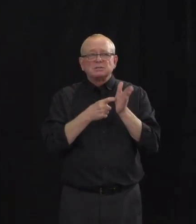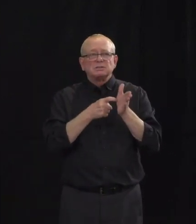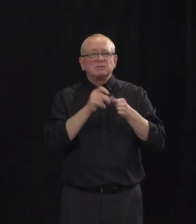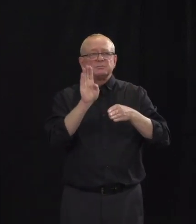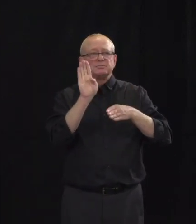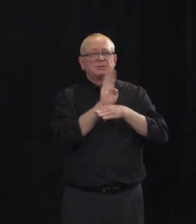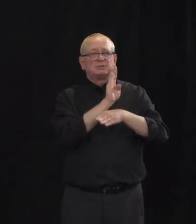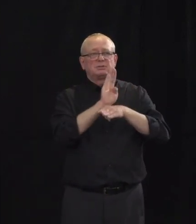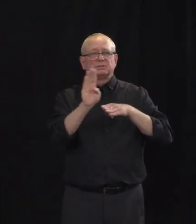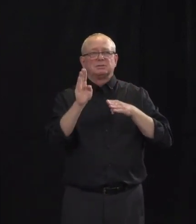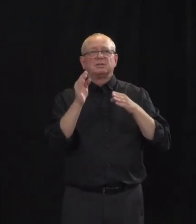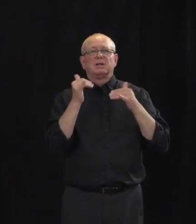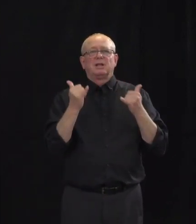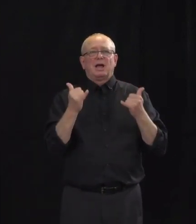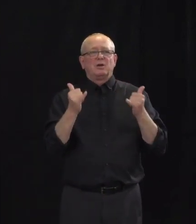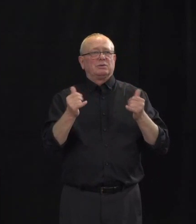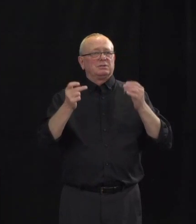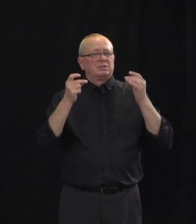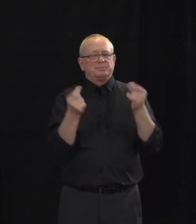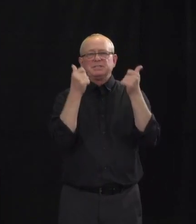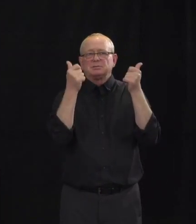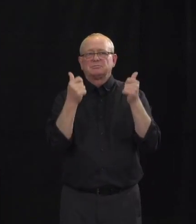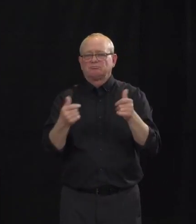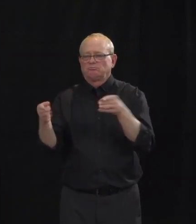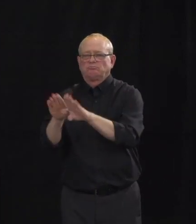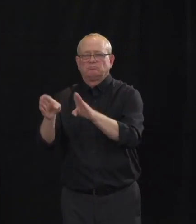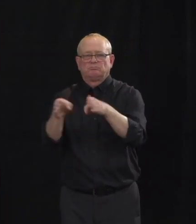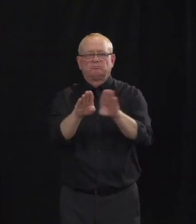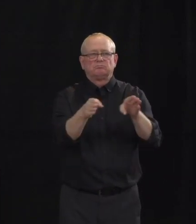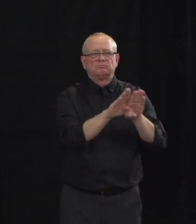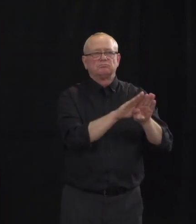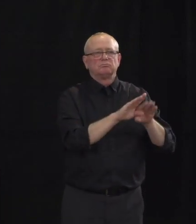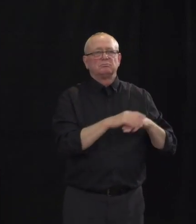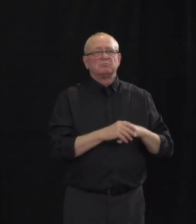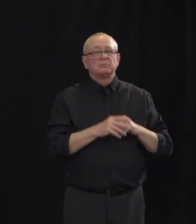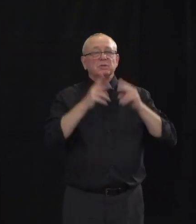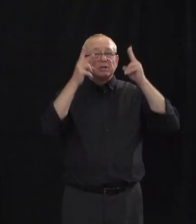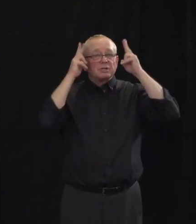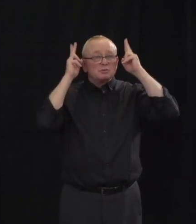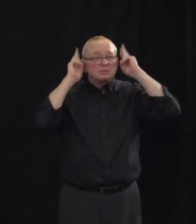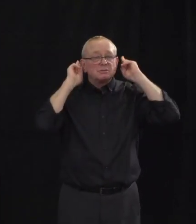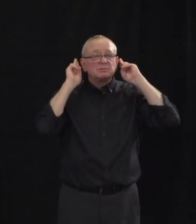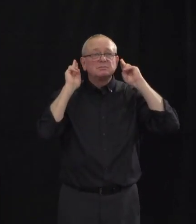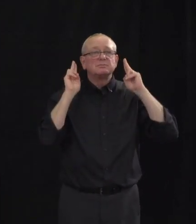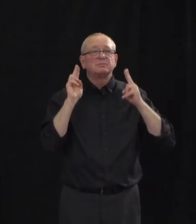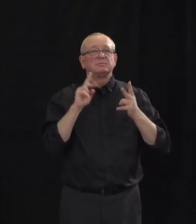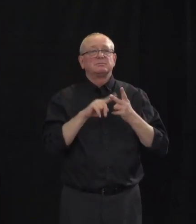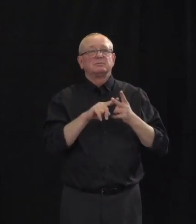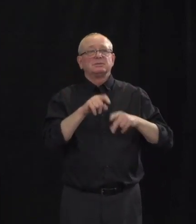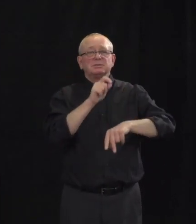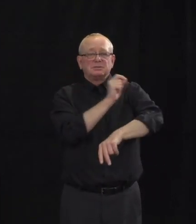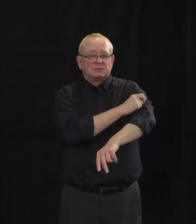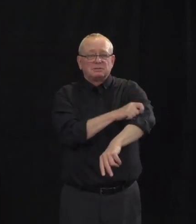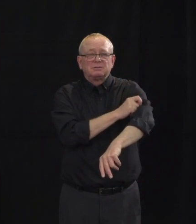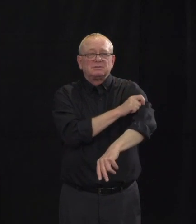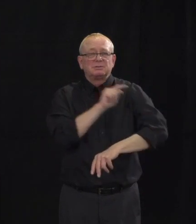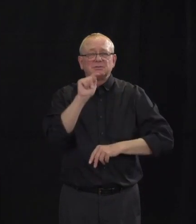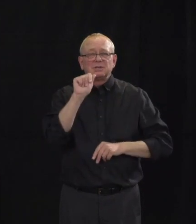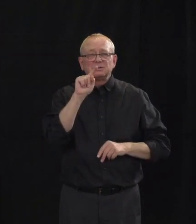and barbershops, tattoo and piercing studios and aesthetic services, as well as wellness studios and